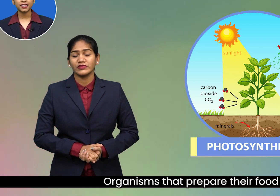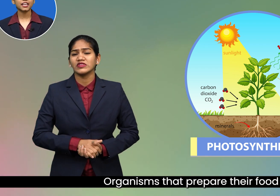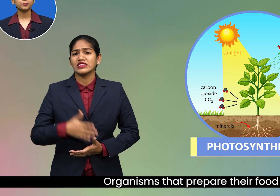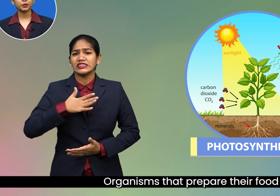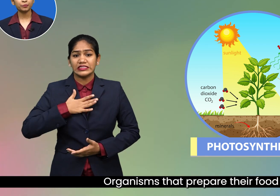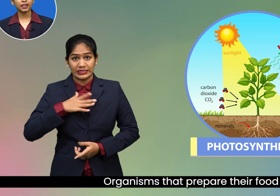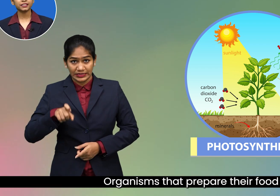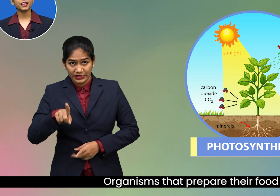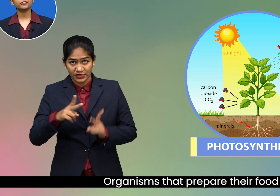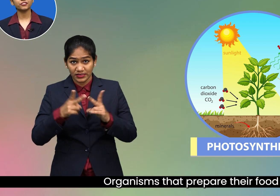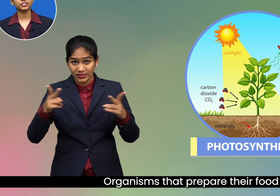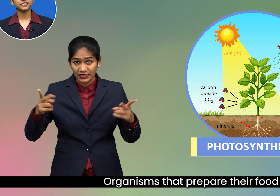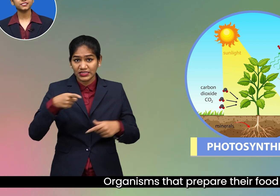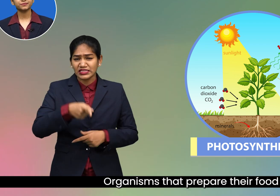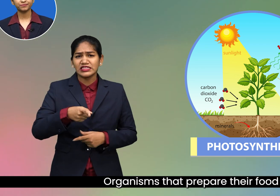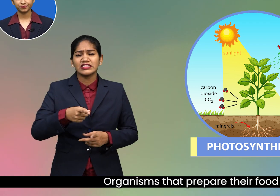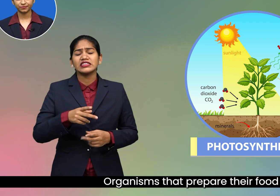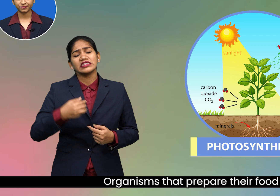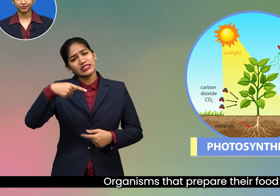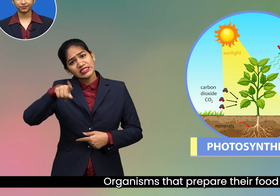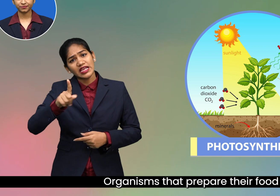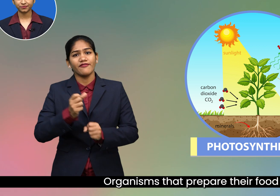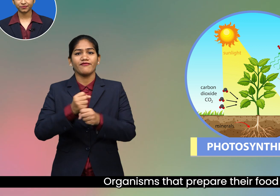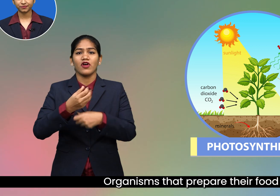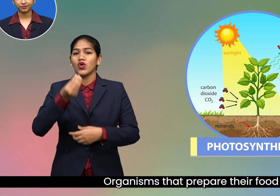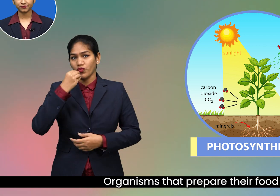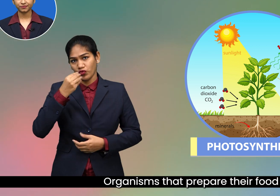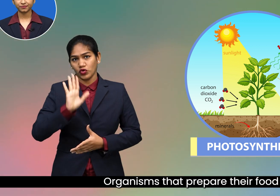organisms that prepare their food.